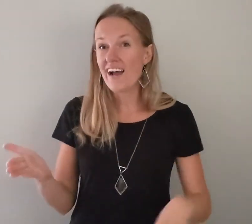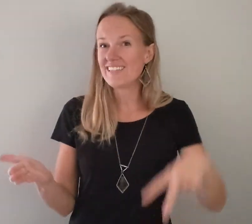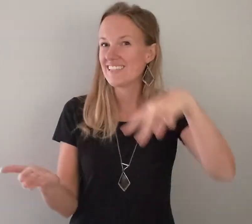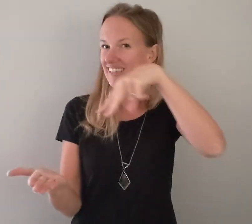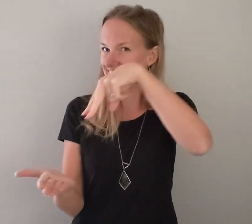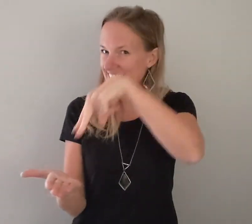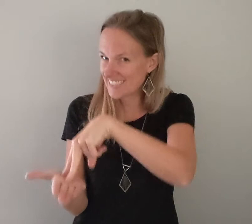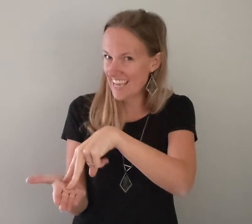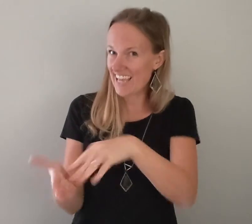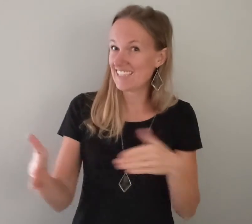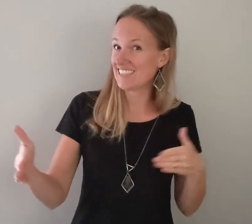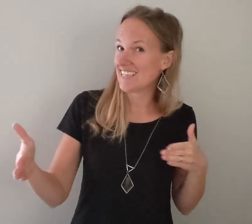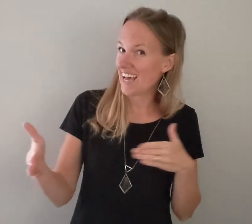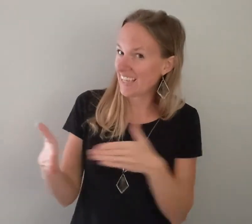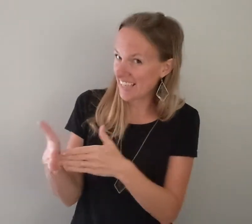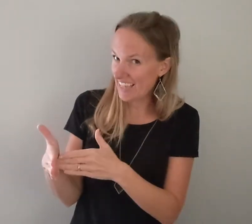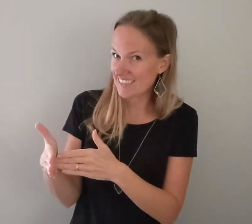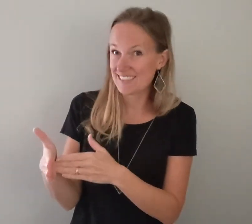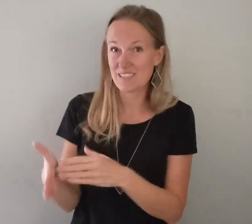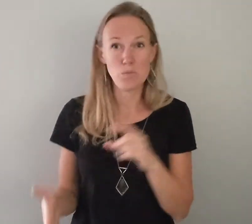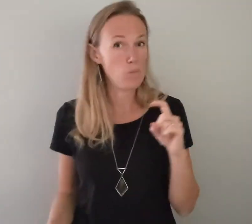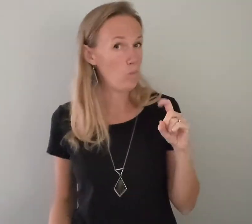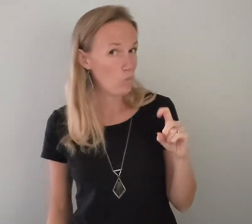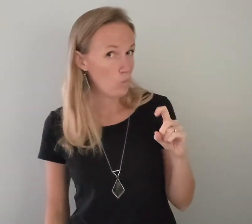What could stand against?